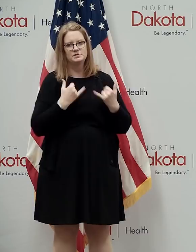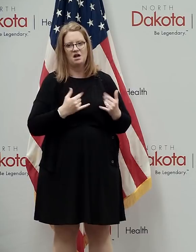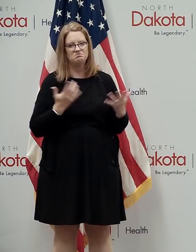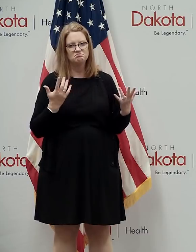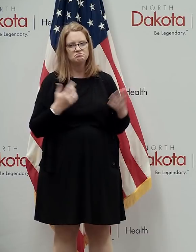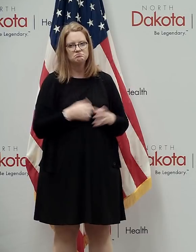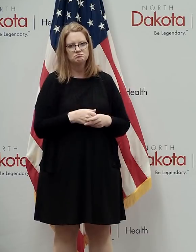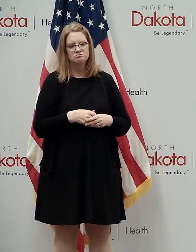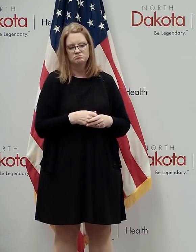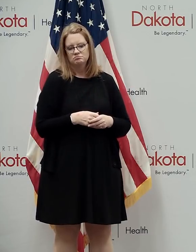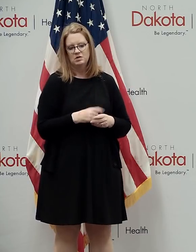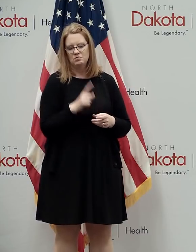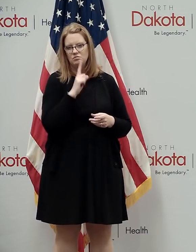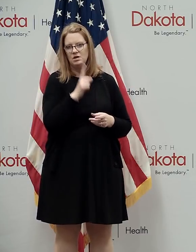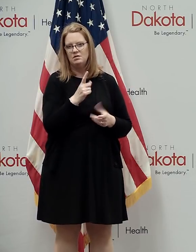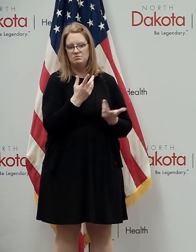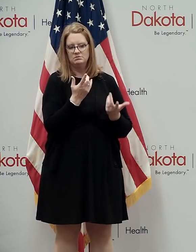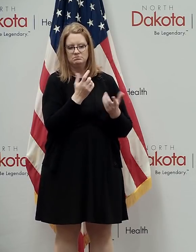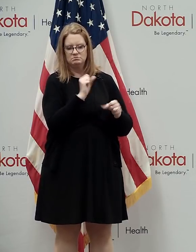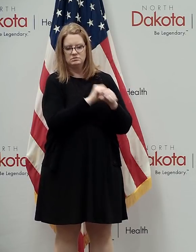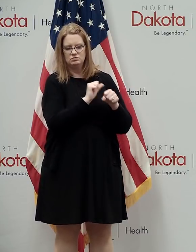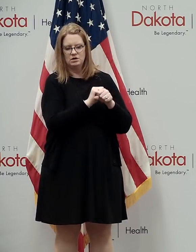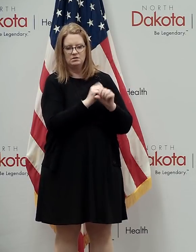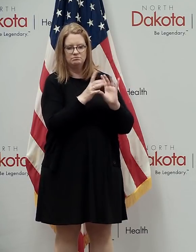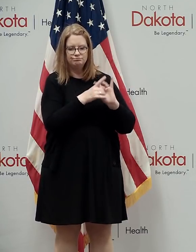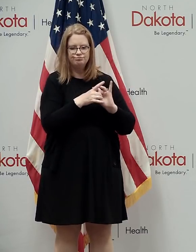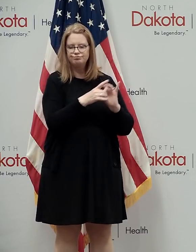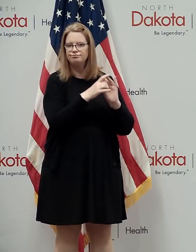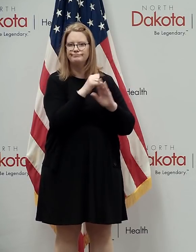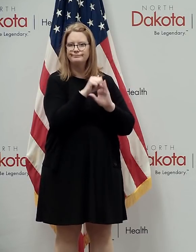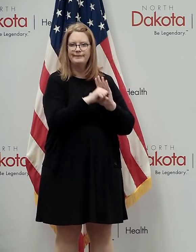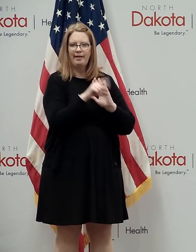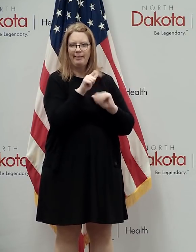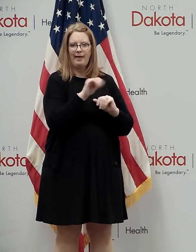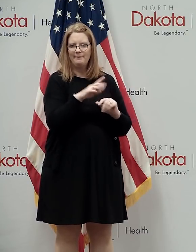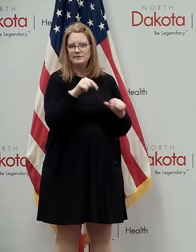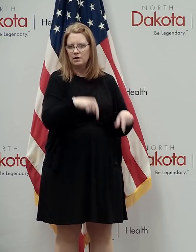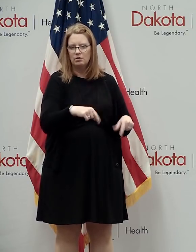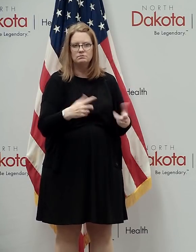We got strong working relationships, and of course we're right here. The state lab is here.